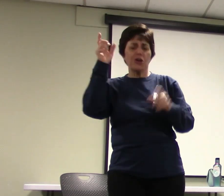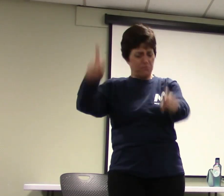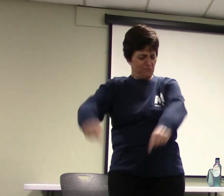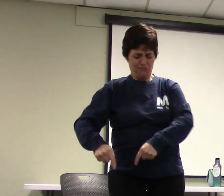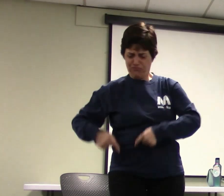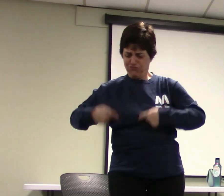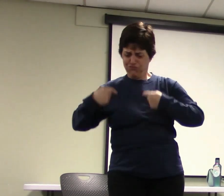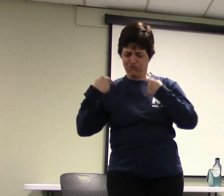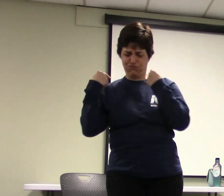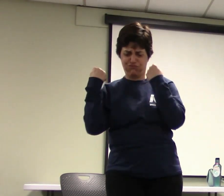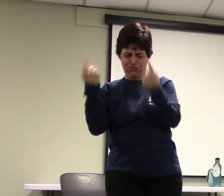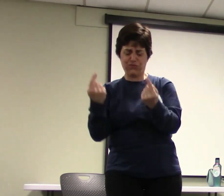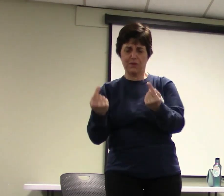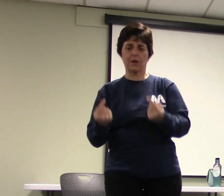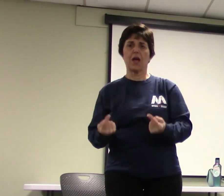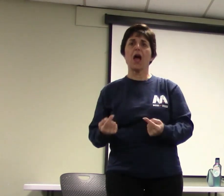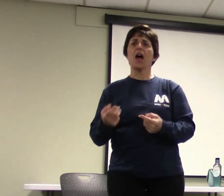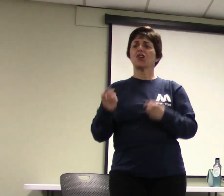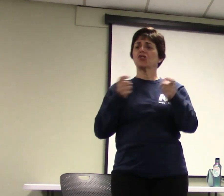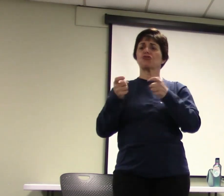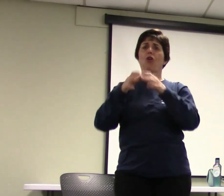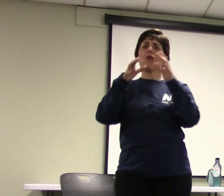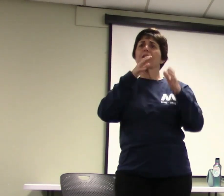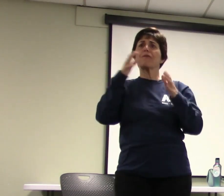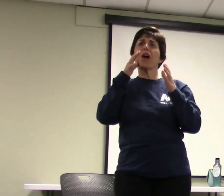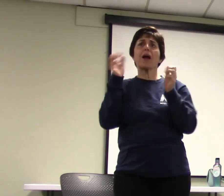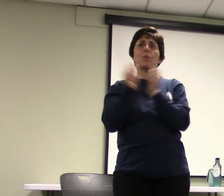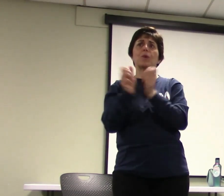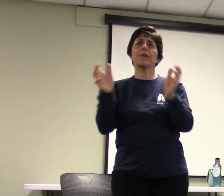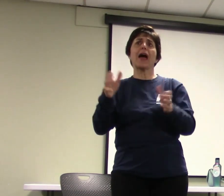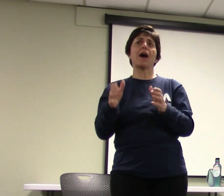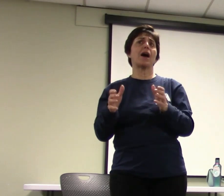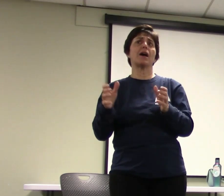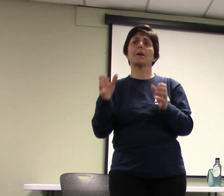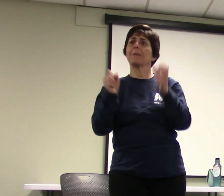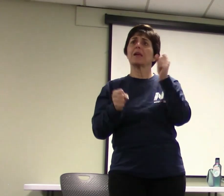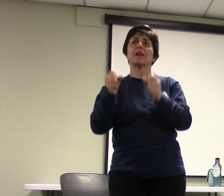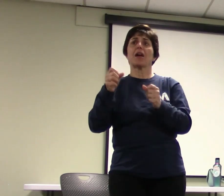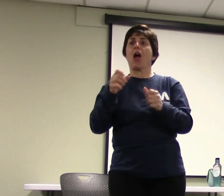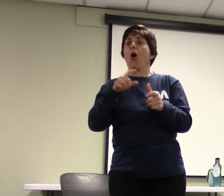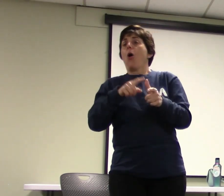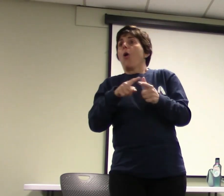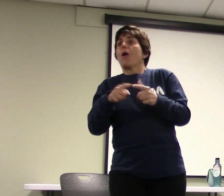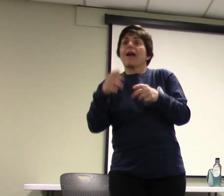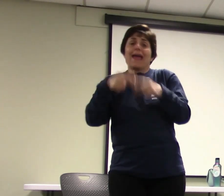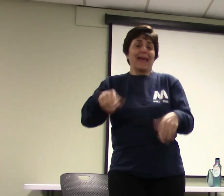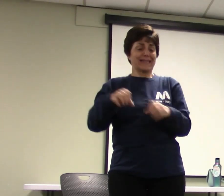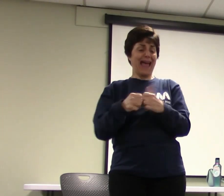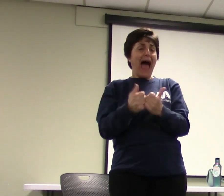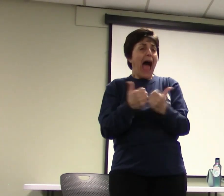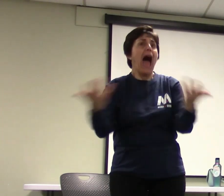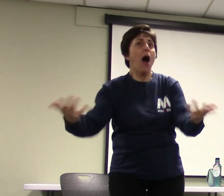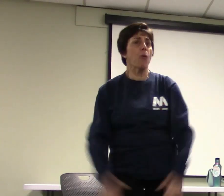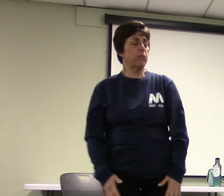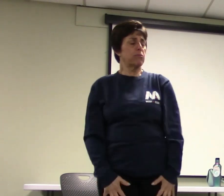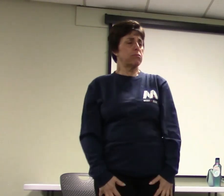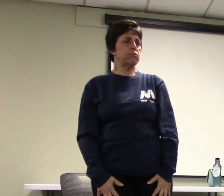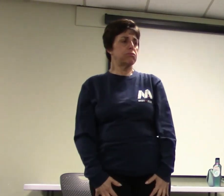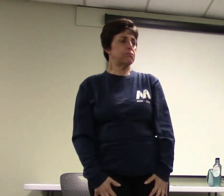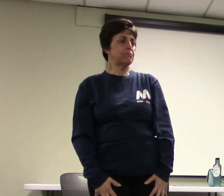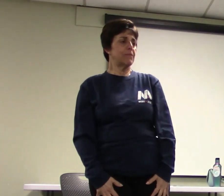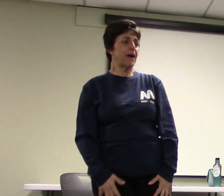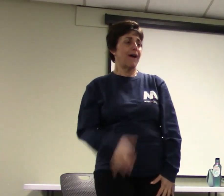thing? How can I run a farm with no milk and no eggs?